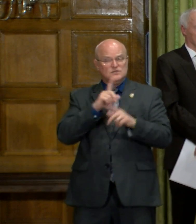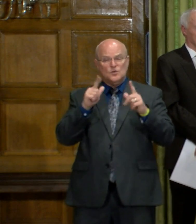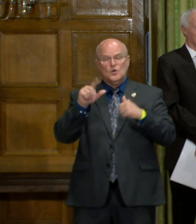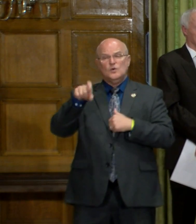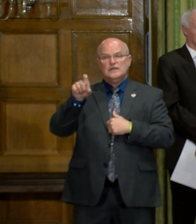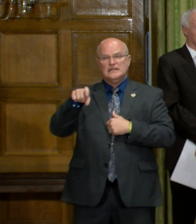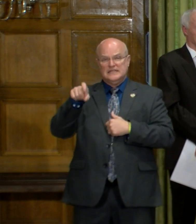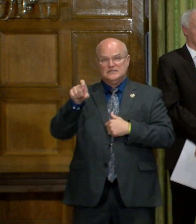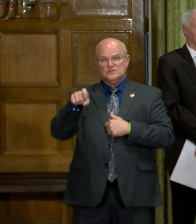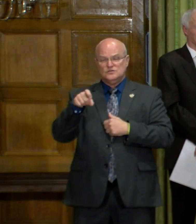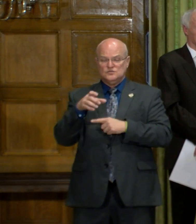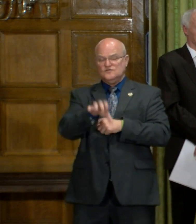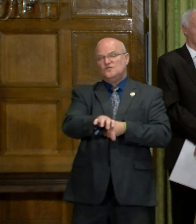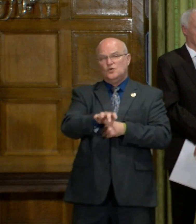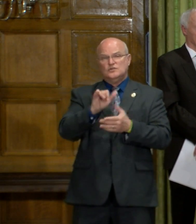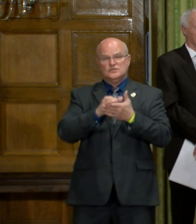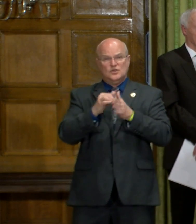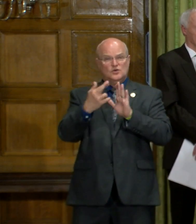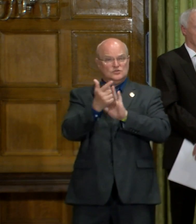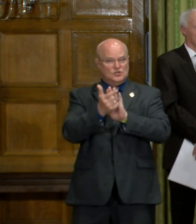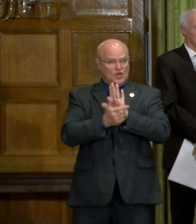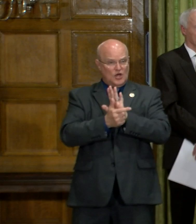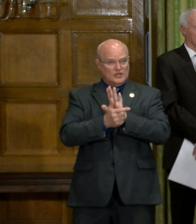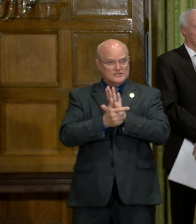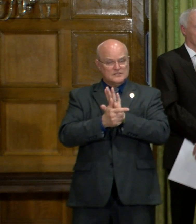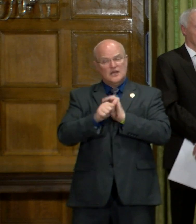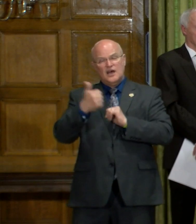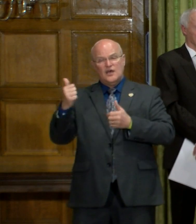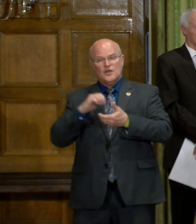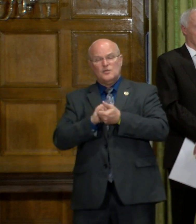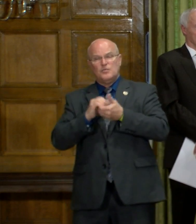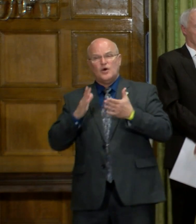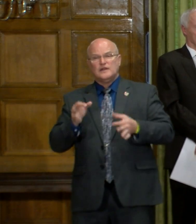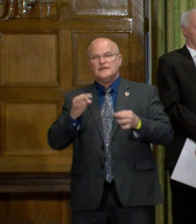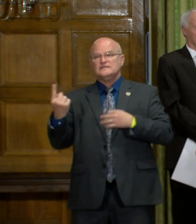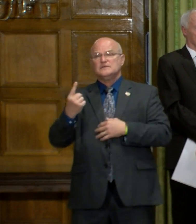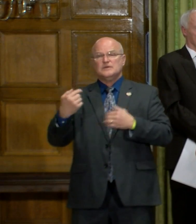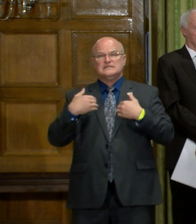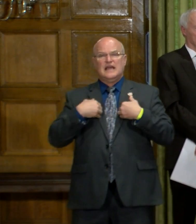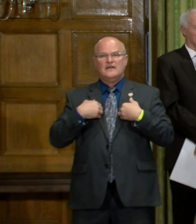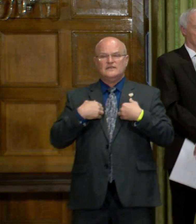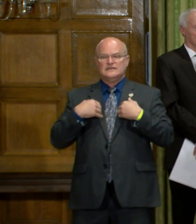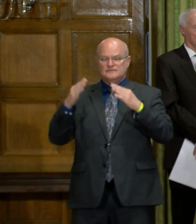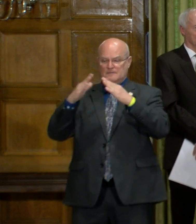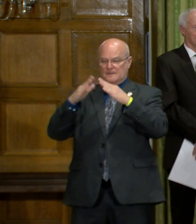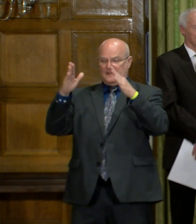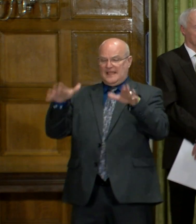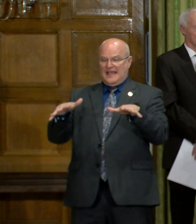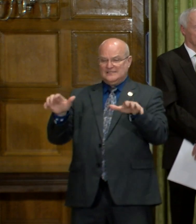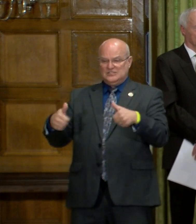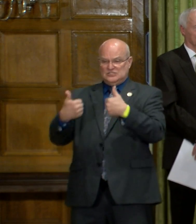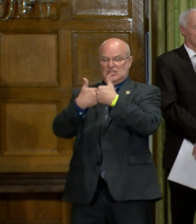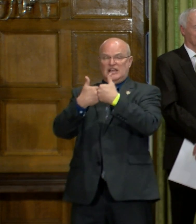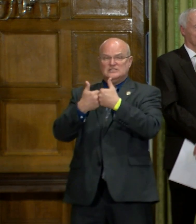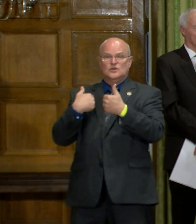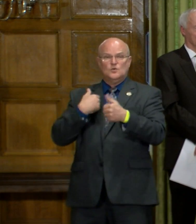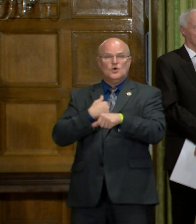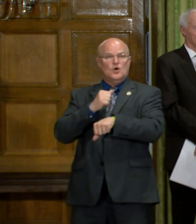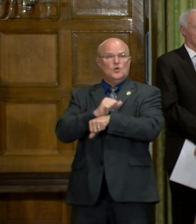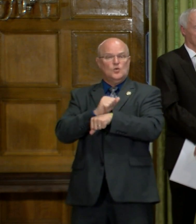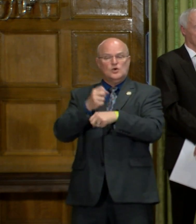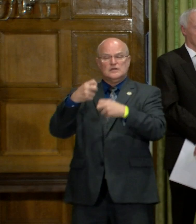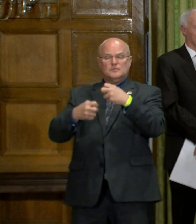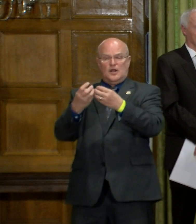to enforce those, as well as other partners. For example, if someone is having housing challenges, we'll work to